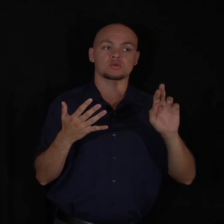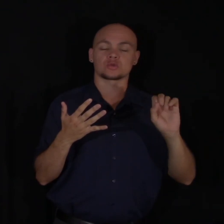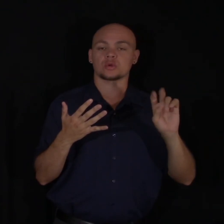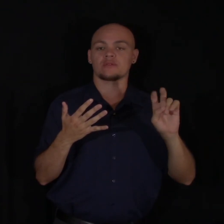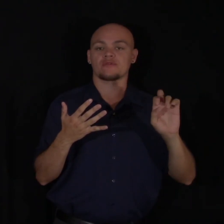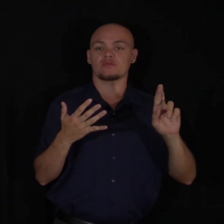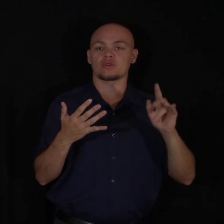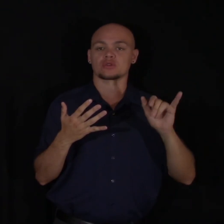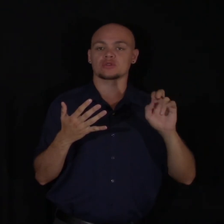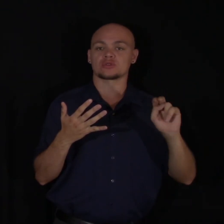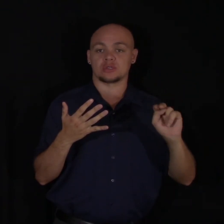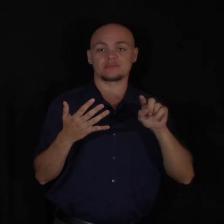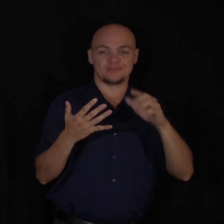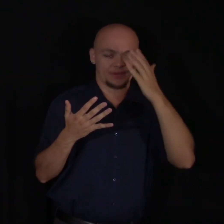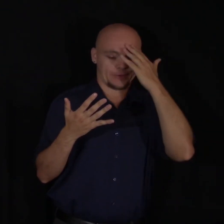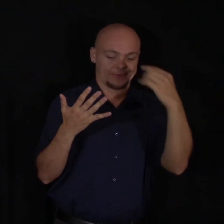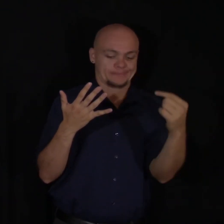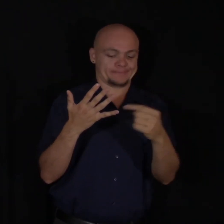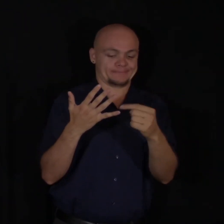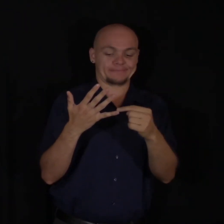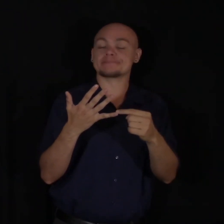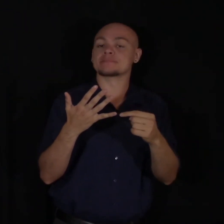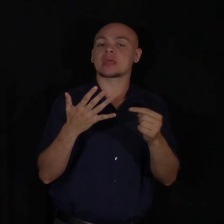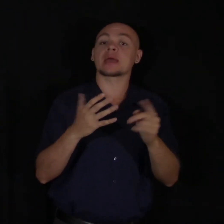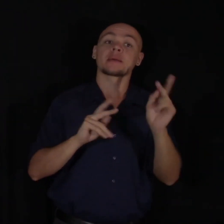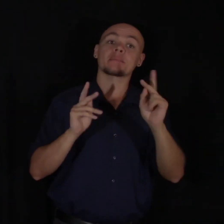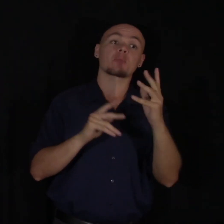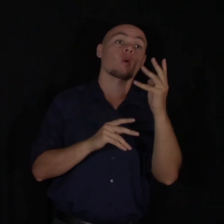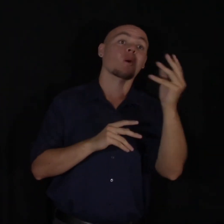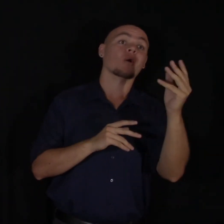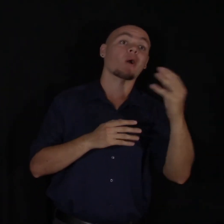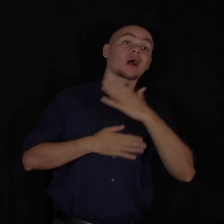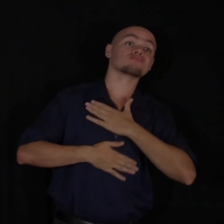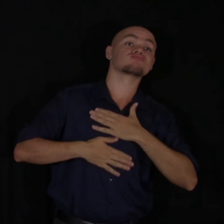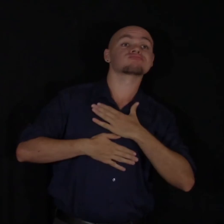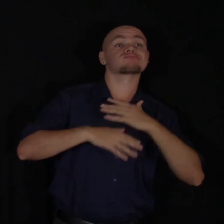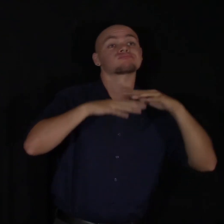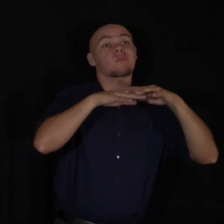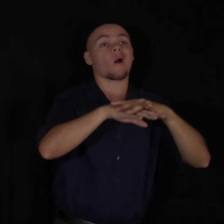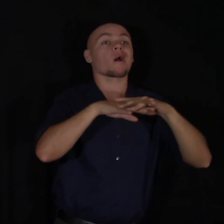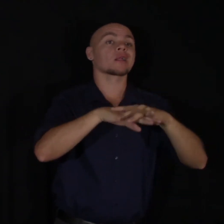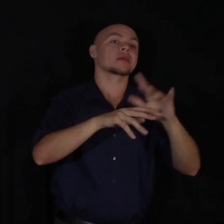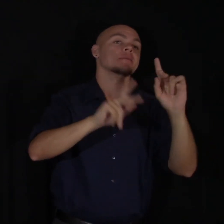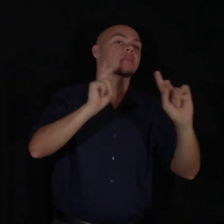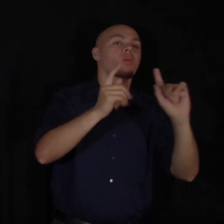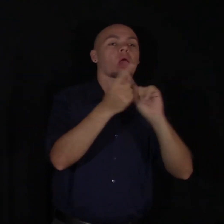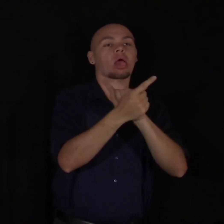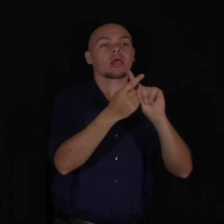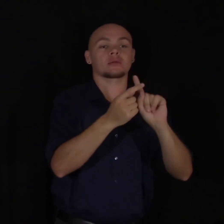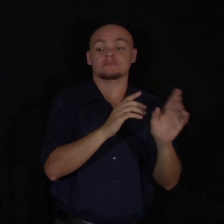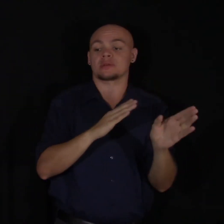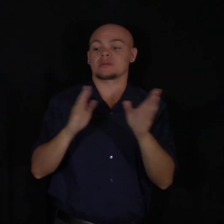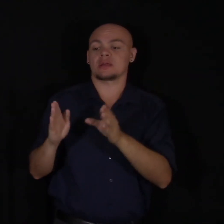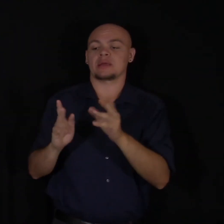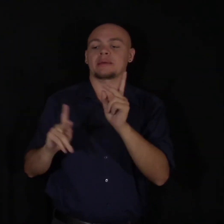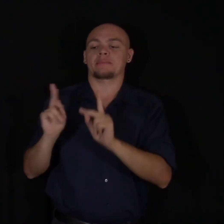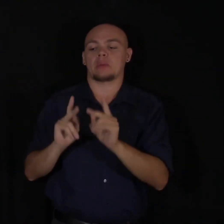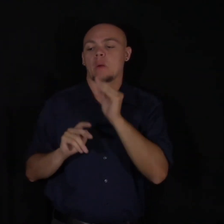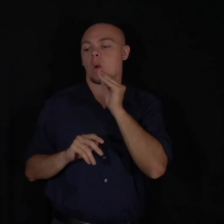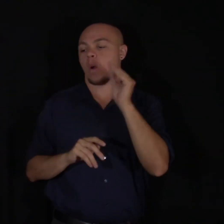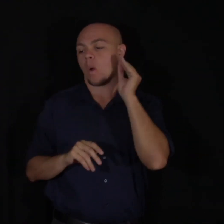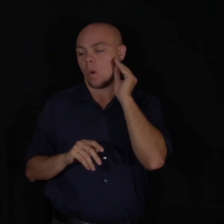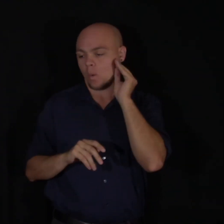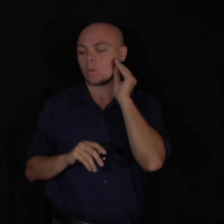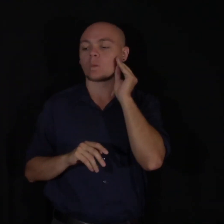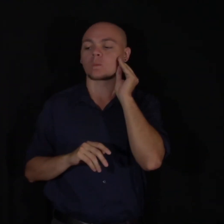you are the most familiar with, as people who like to go out and party and meet new people, and the others who like to stay home and read